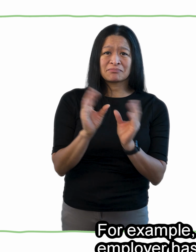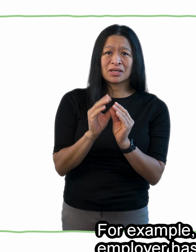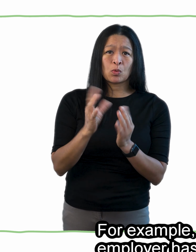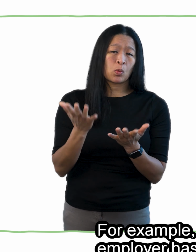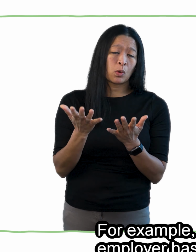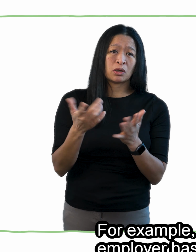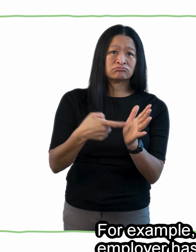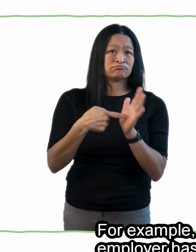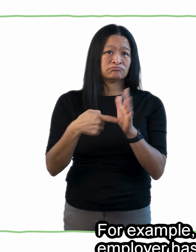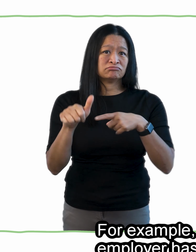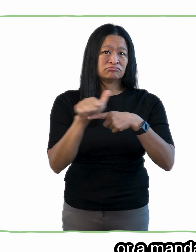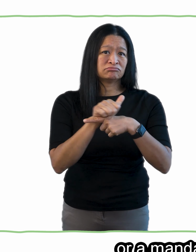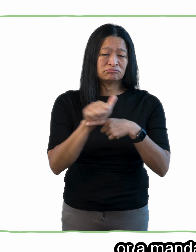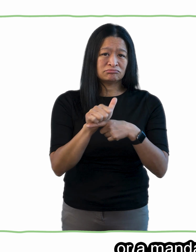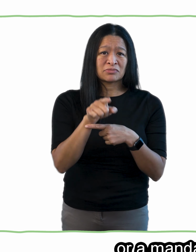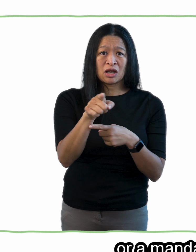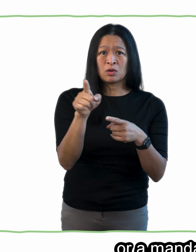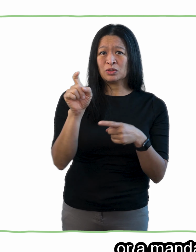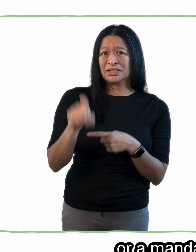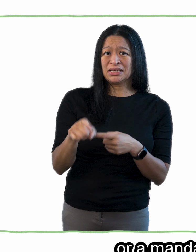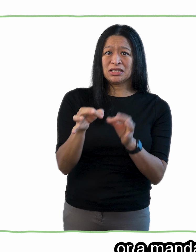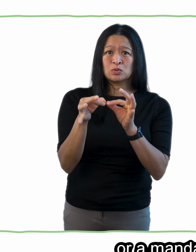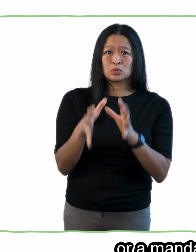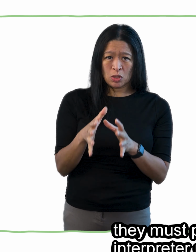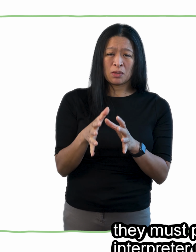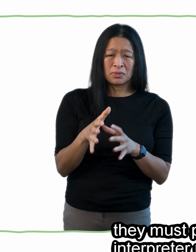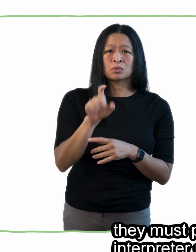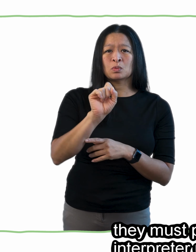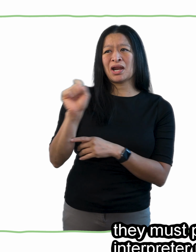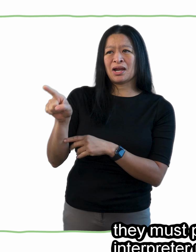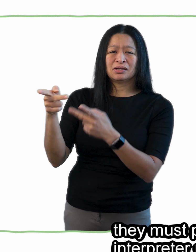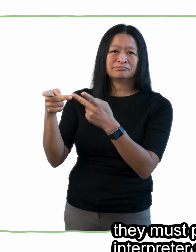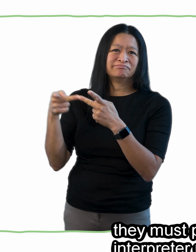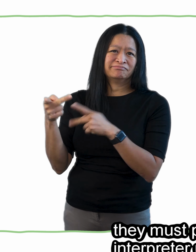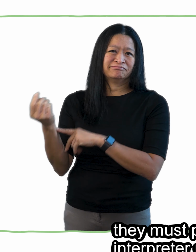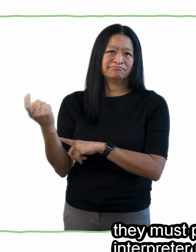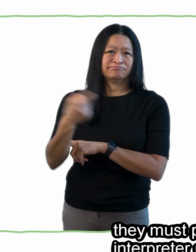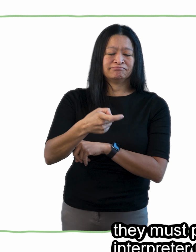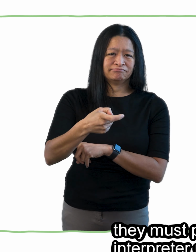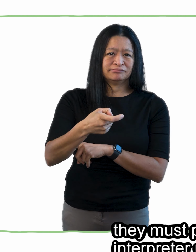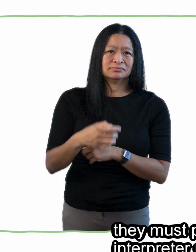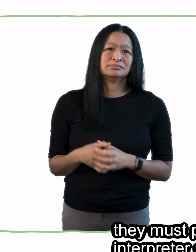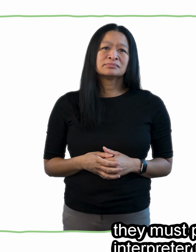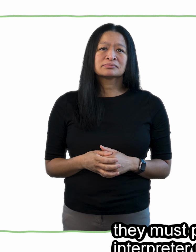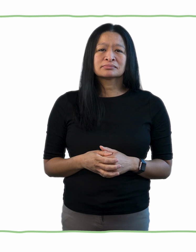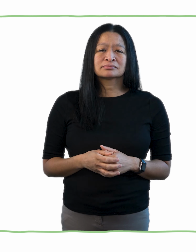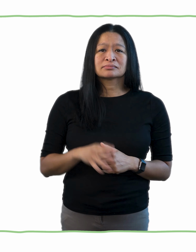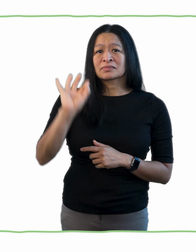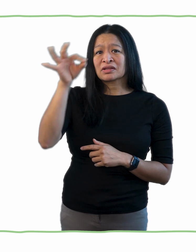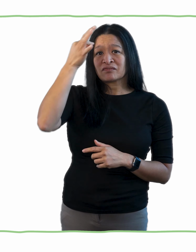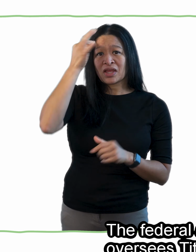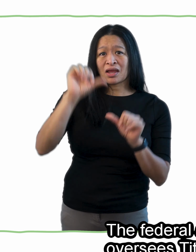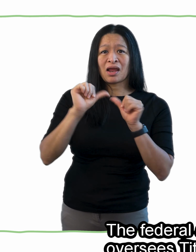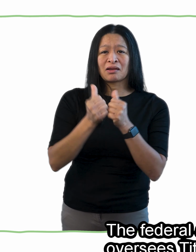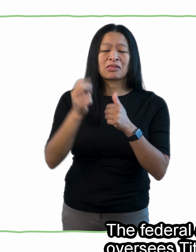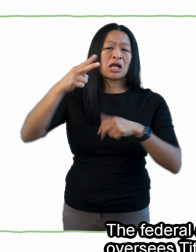a staff meeting or a mandatory training, they must provide an interpreter upon request. The federal